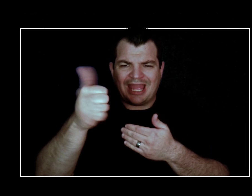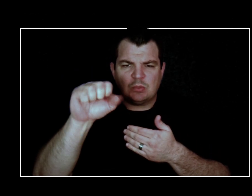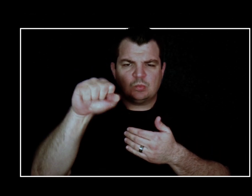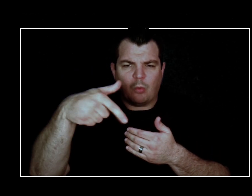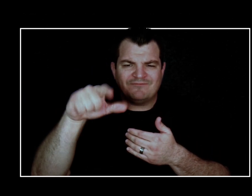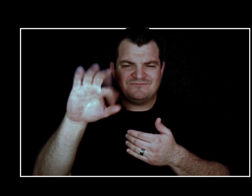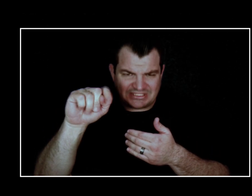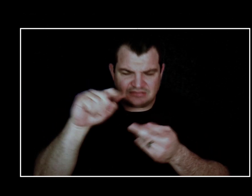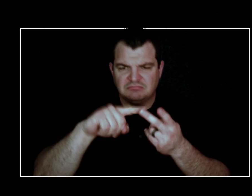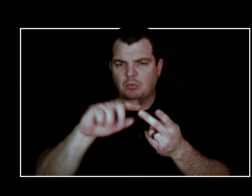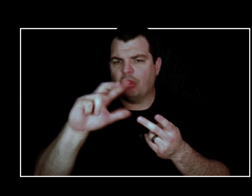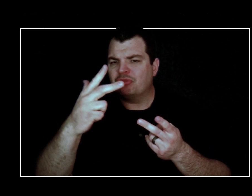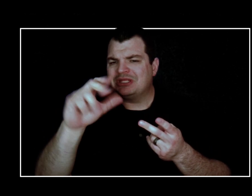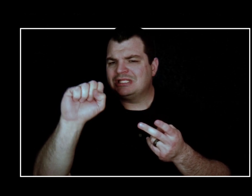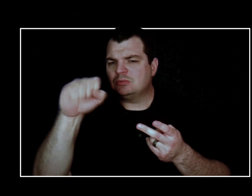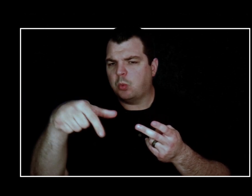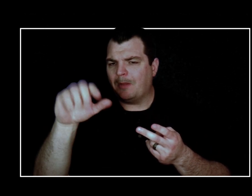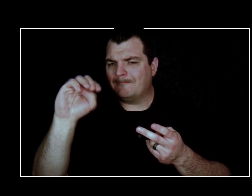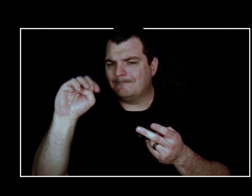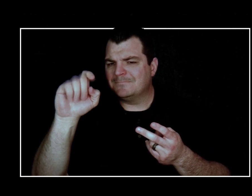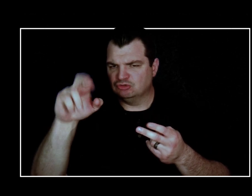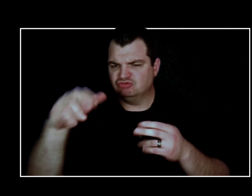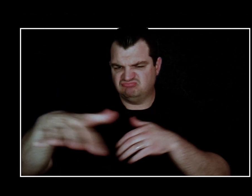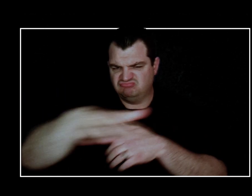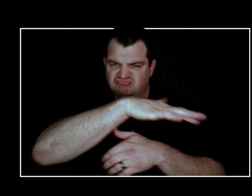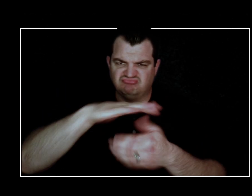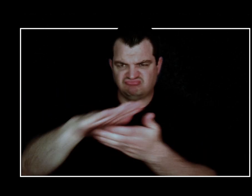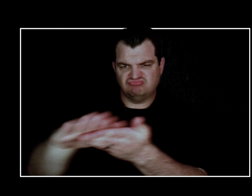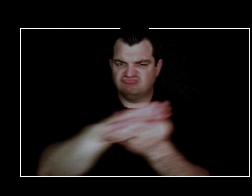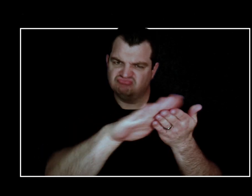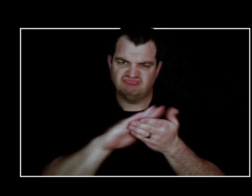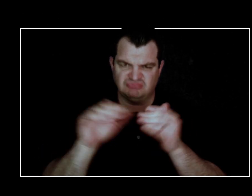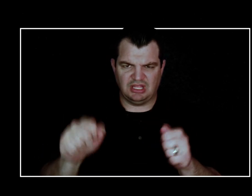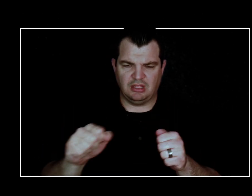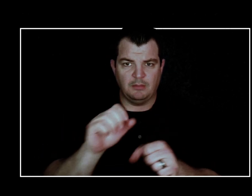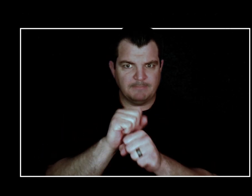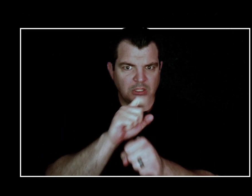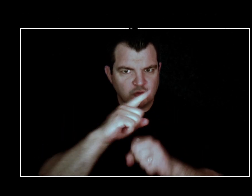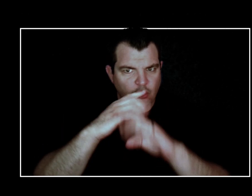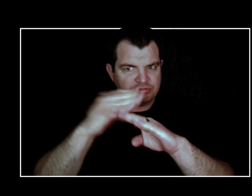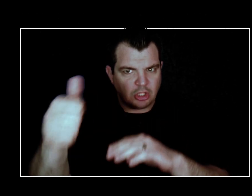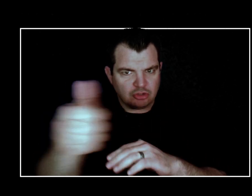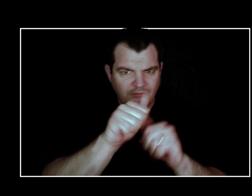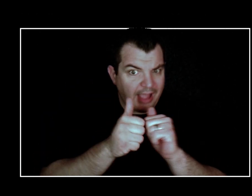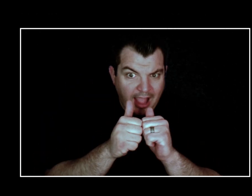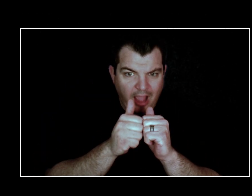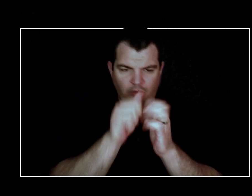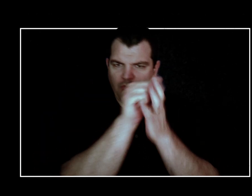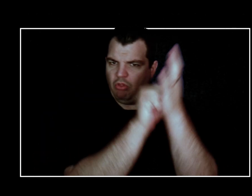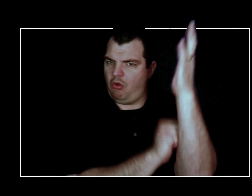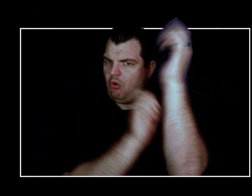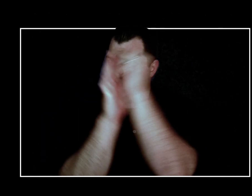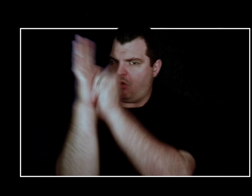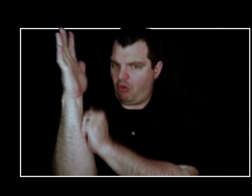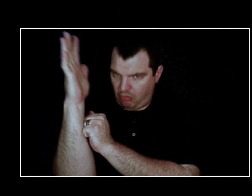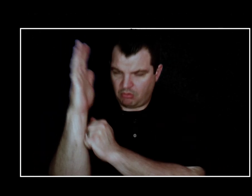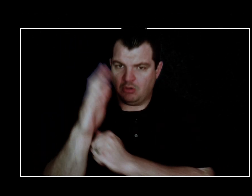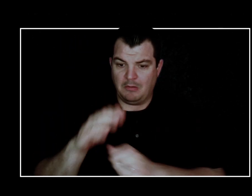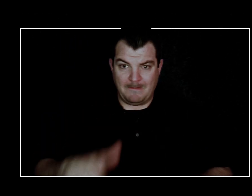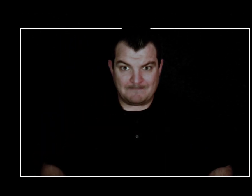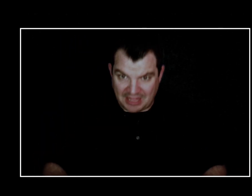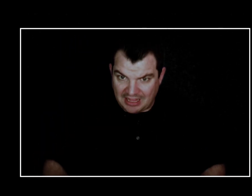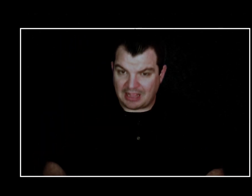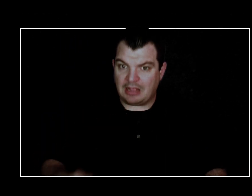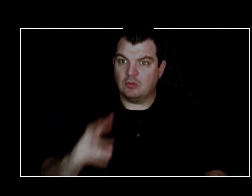than 10 square feet, or about 3 square meters. Be sure to protect yourself by wearing long